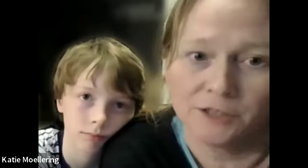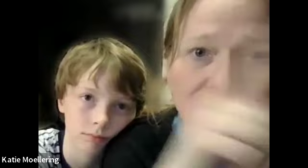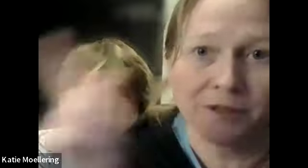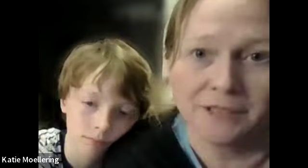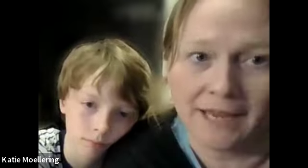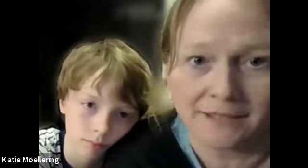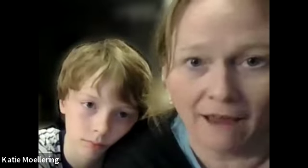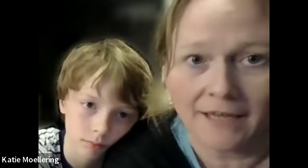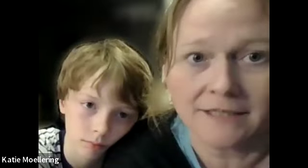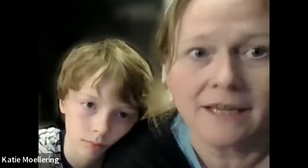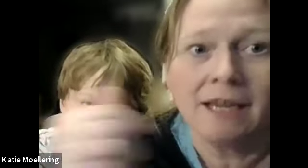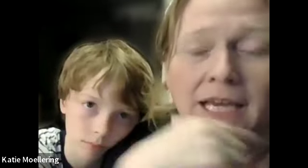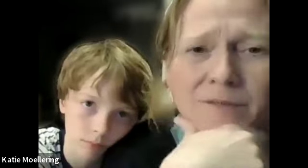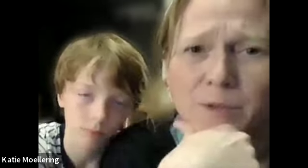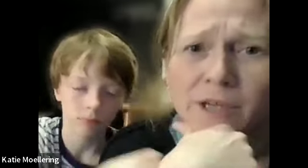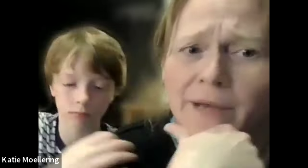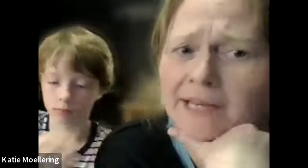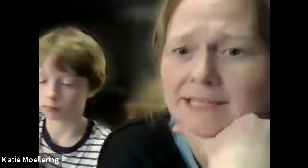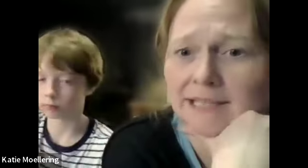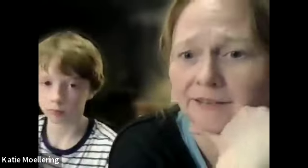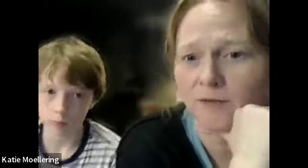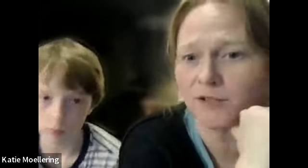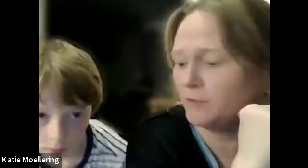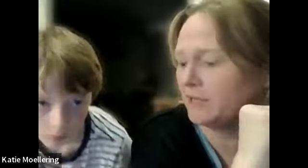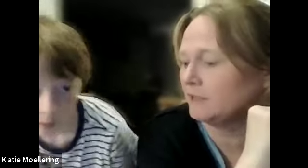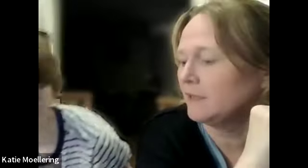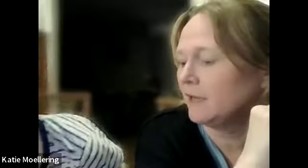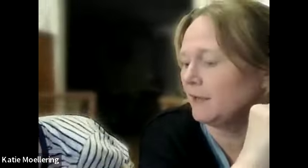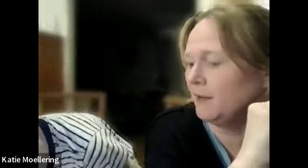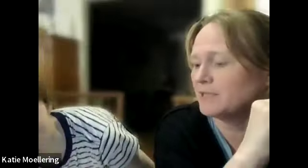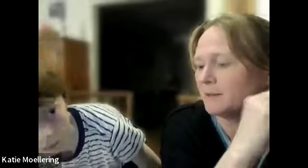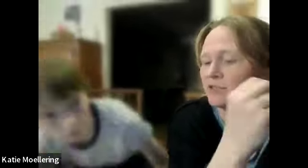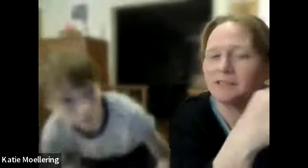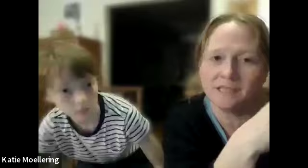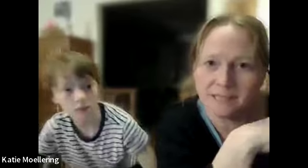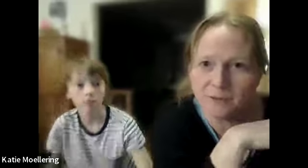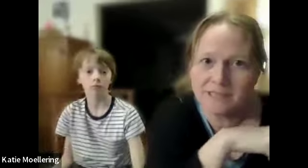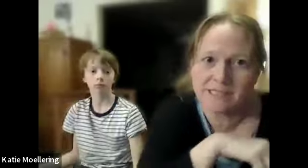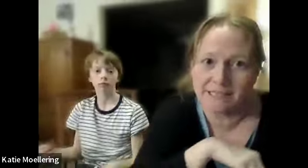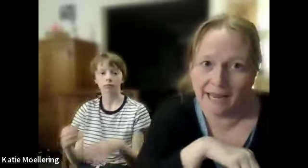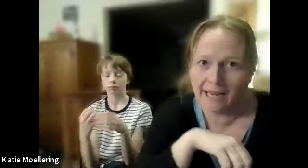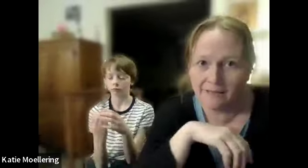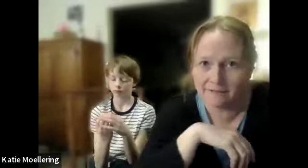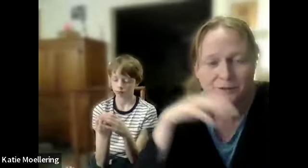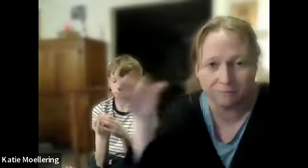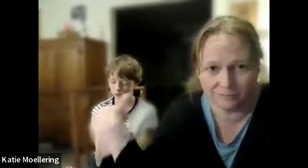learn for the last class. And if you want to go ahead and send those to me, especially things like we did today,